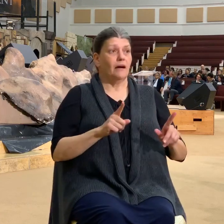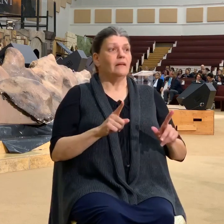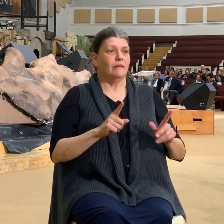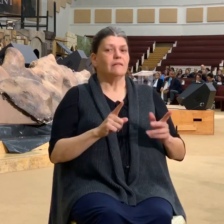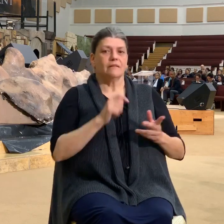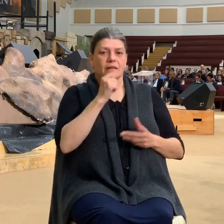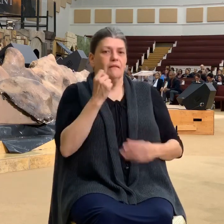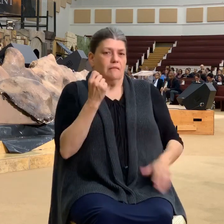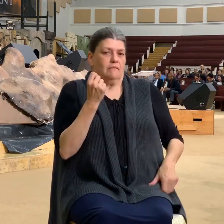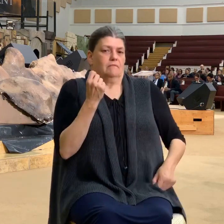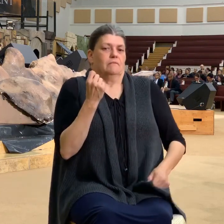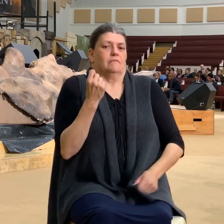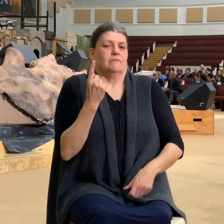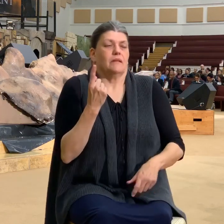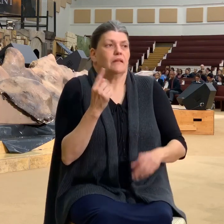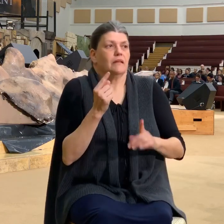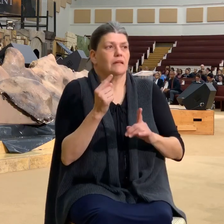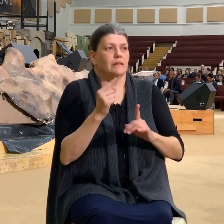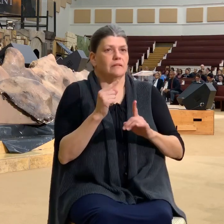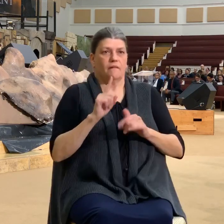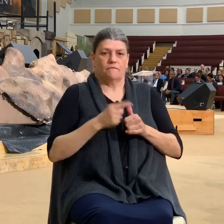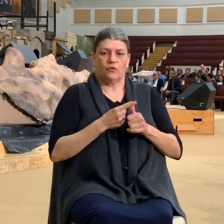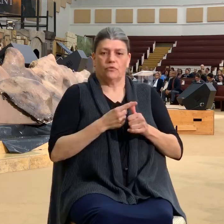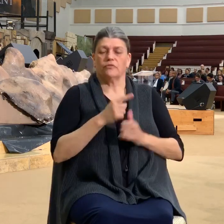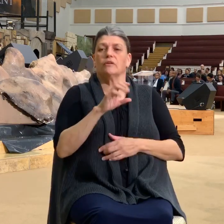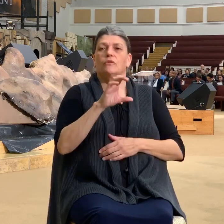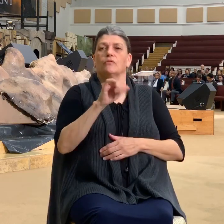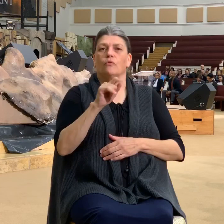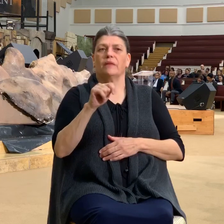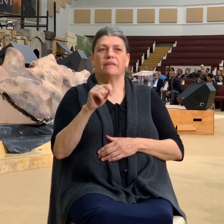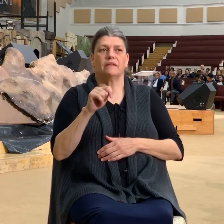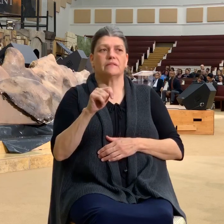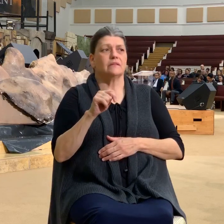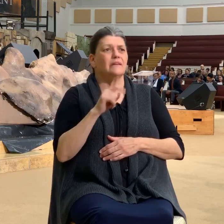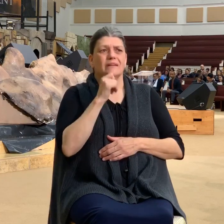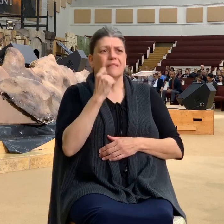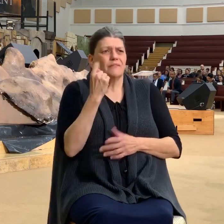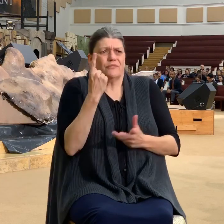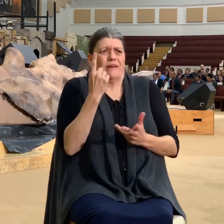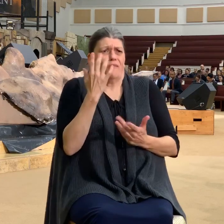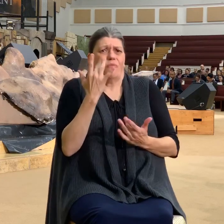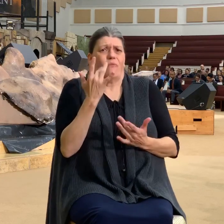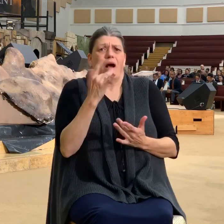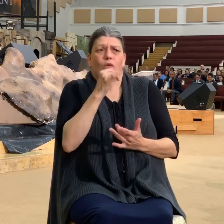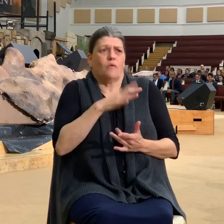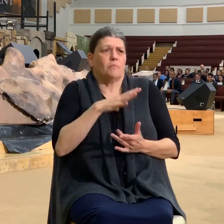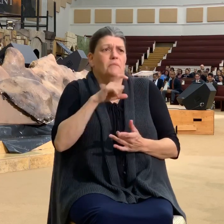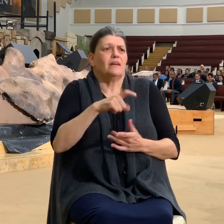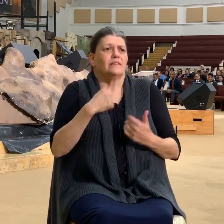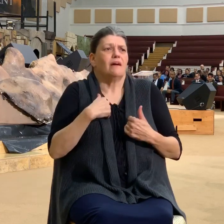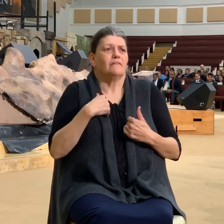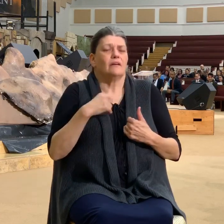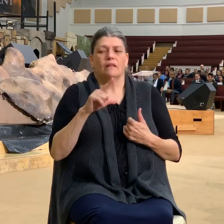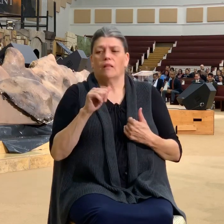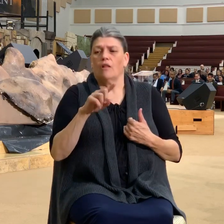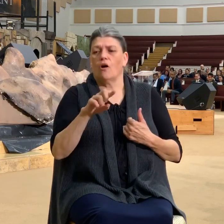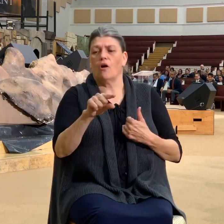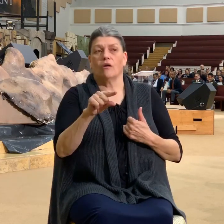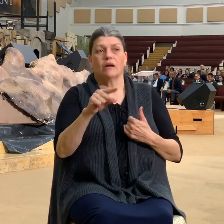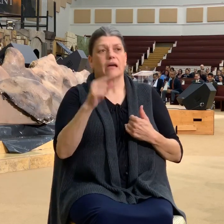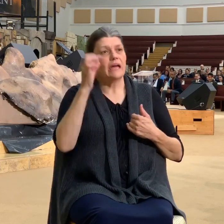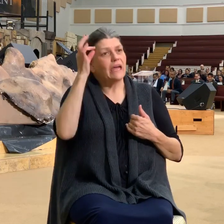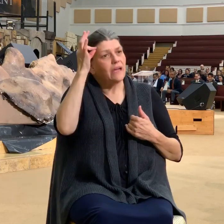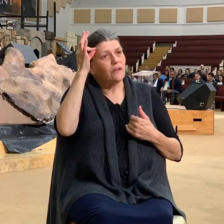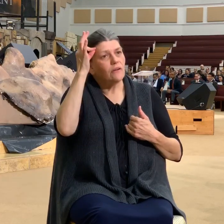why that the ladies should have long hair. And one of them is because of the